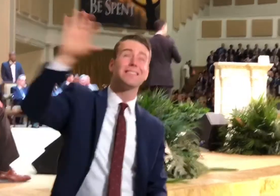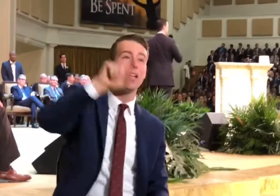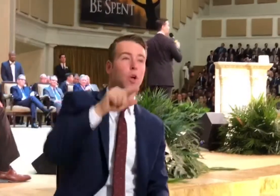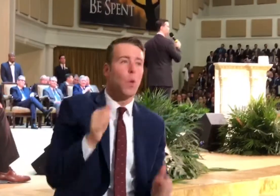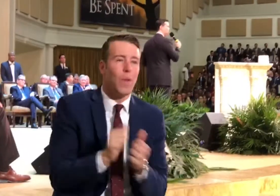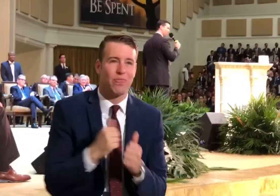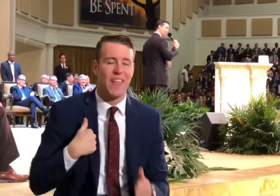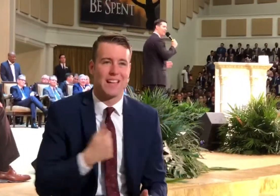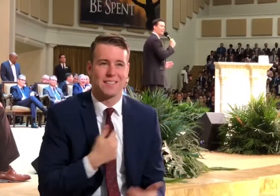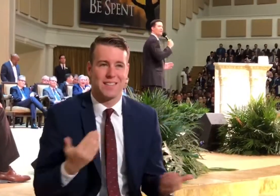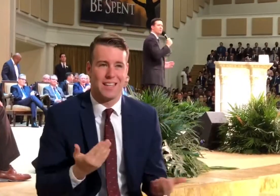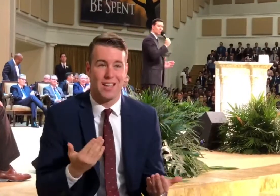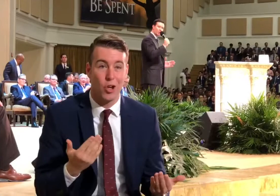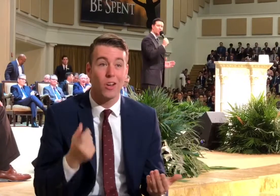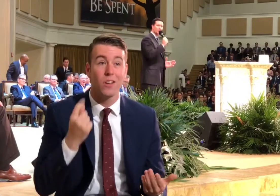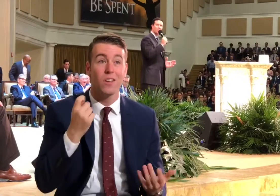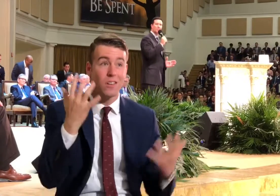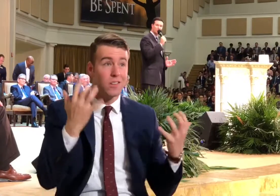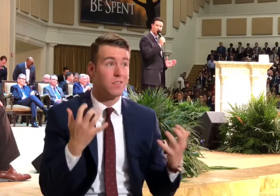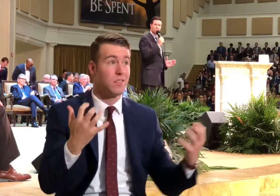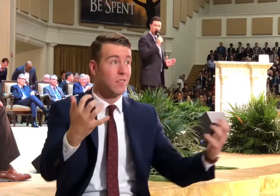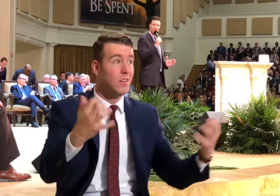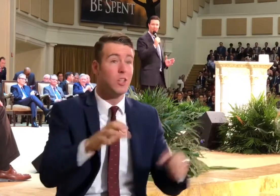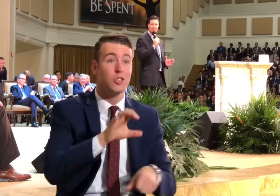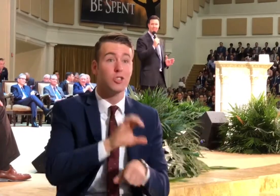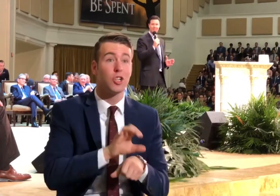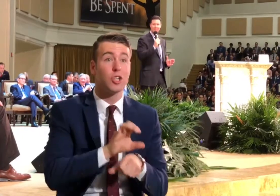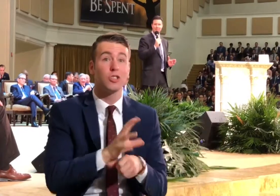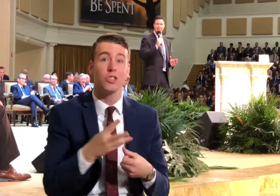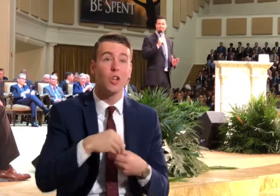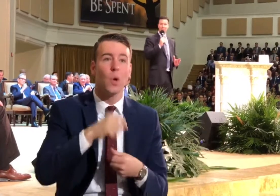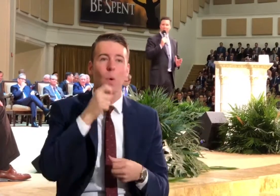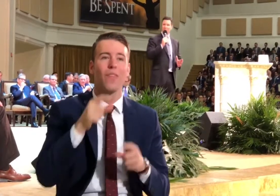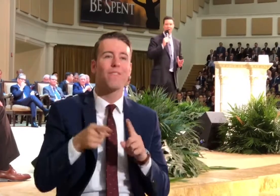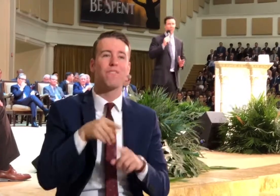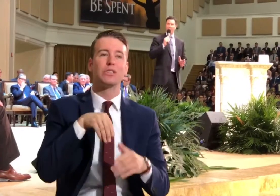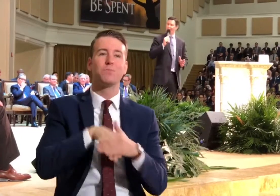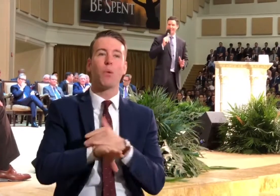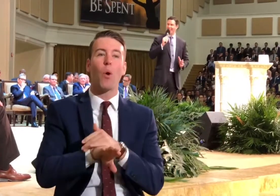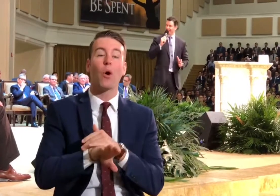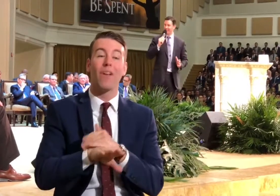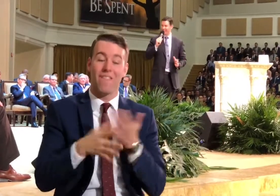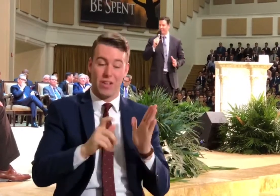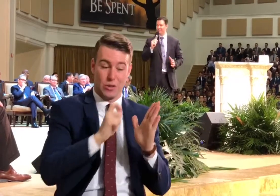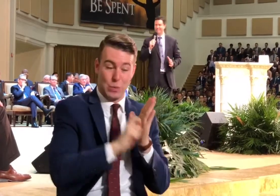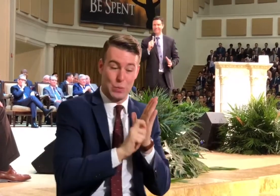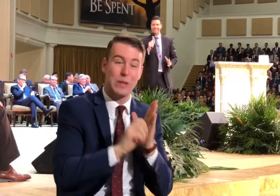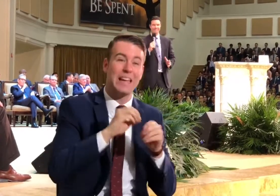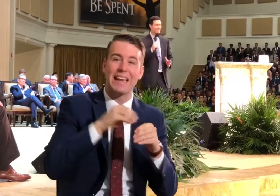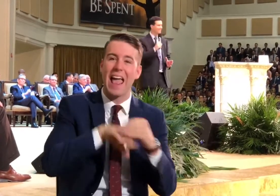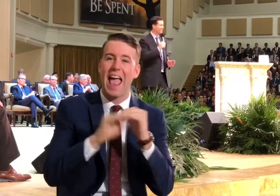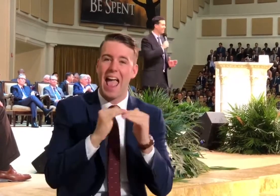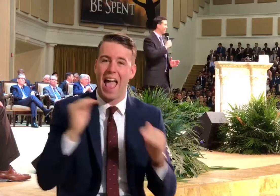The general assembly and church of the firstborn, which are written in heaven.